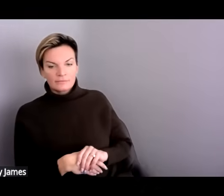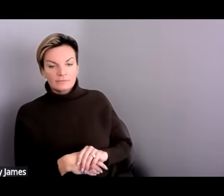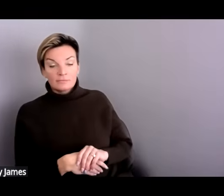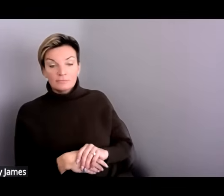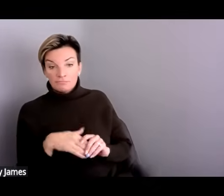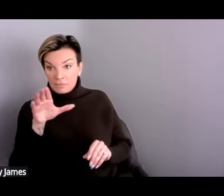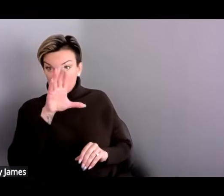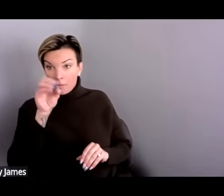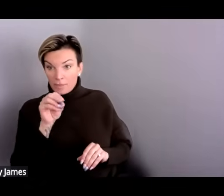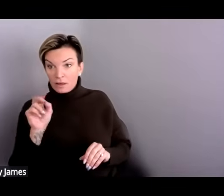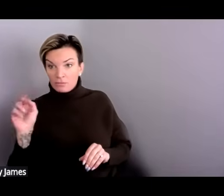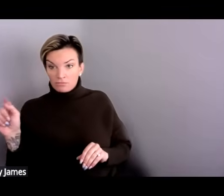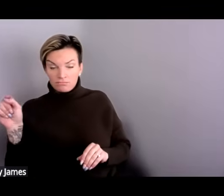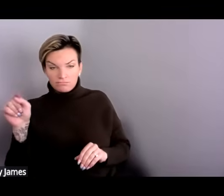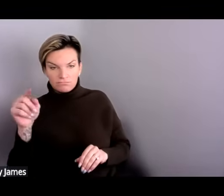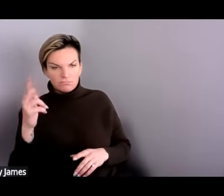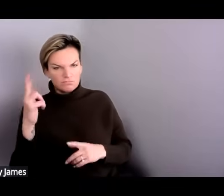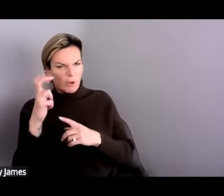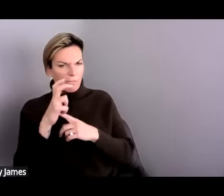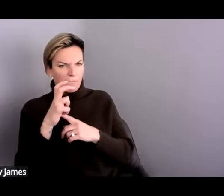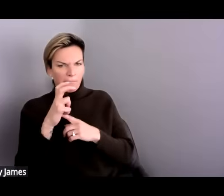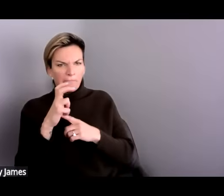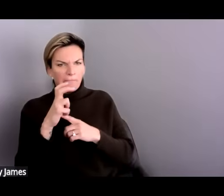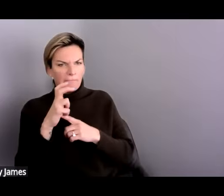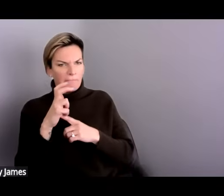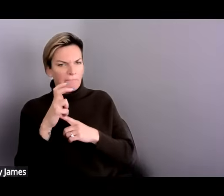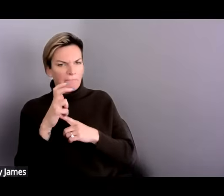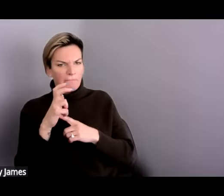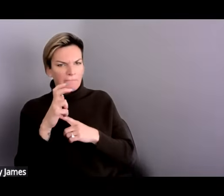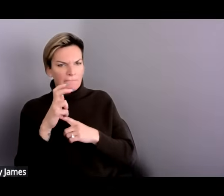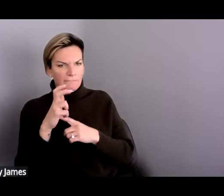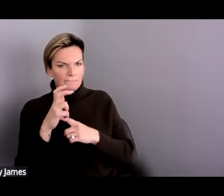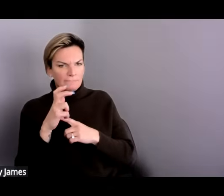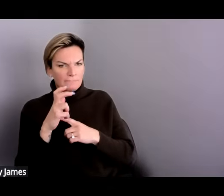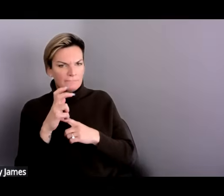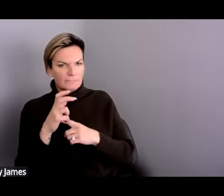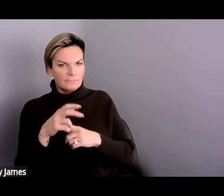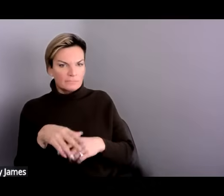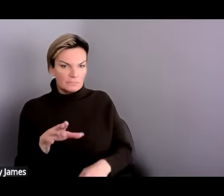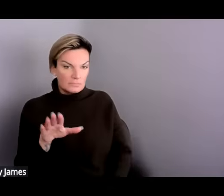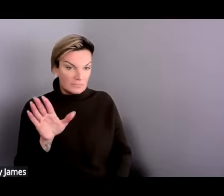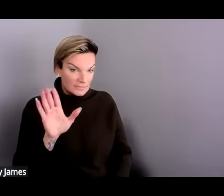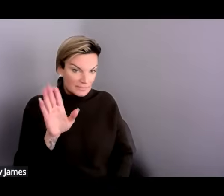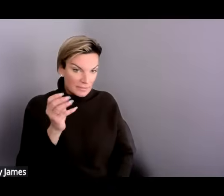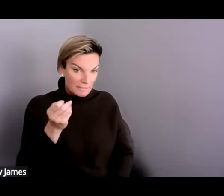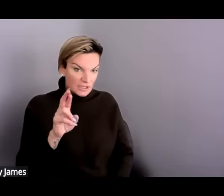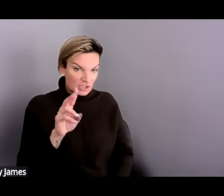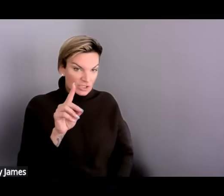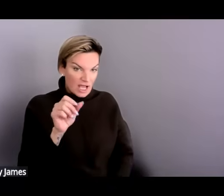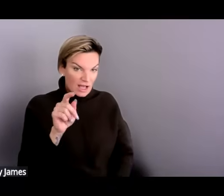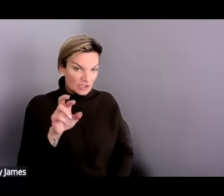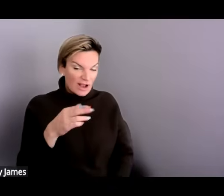companies who are doing. Mr. Doster, have a wonderful holiday.